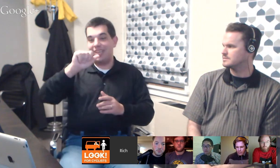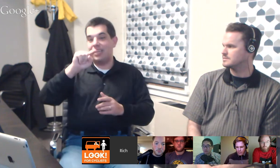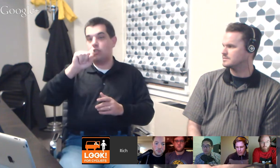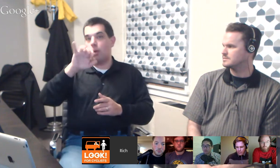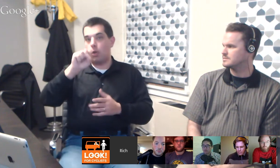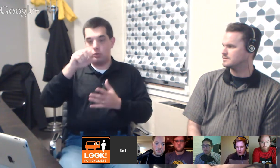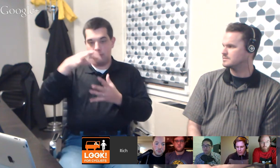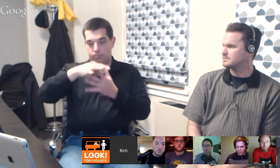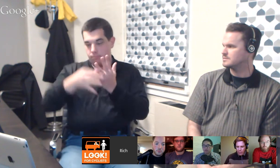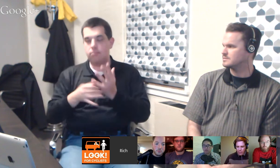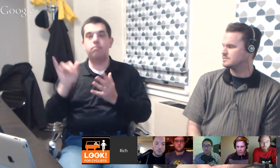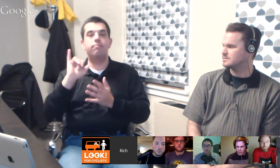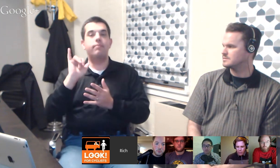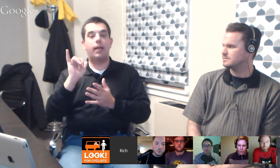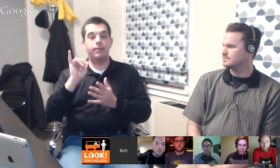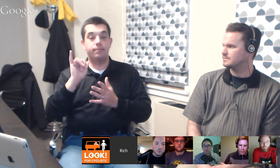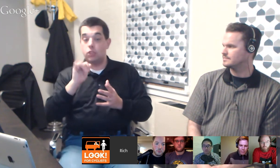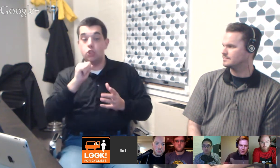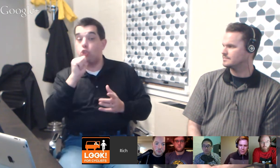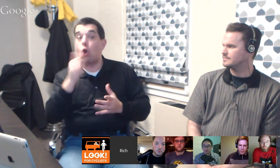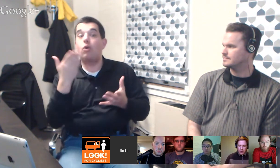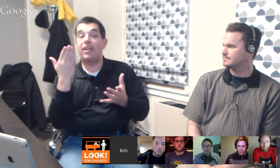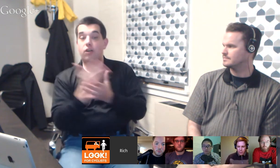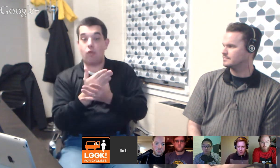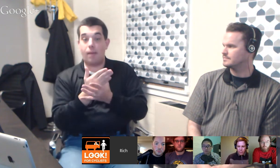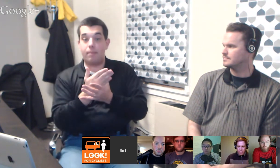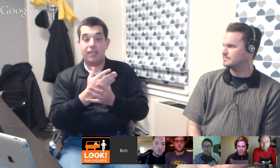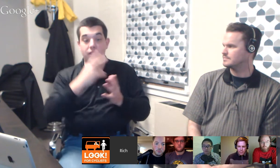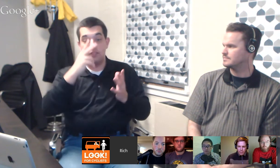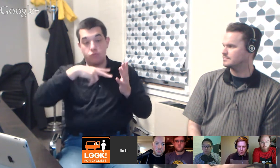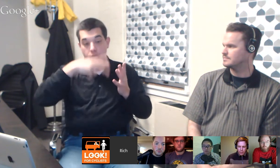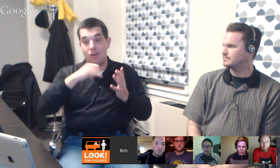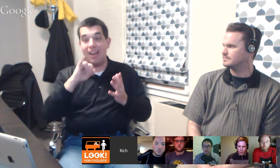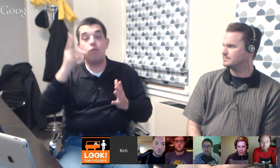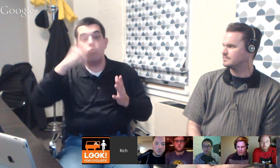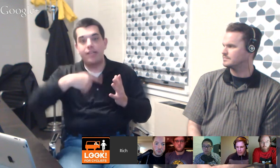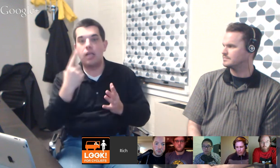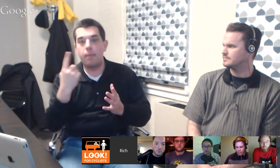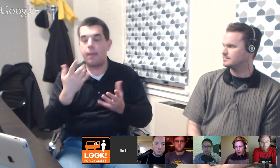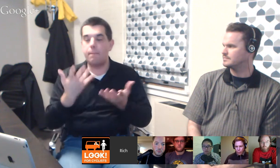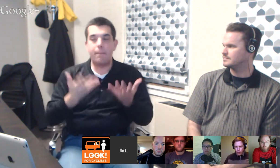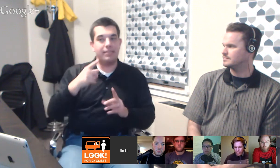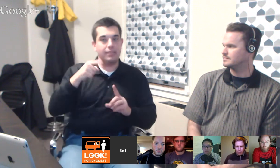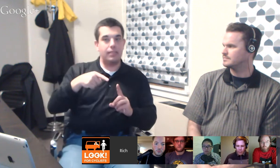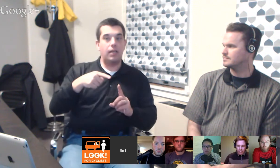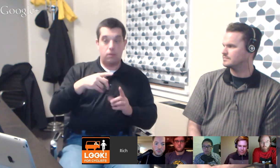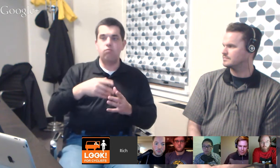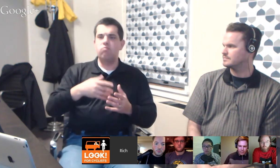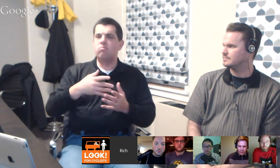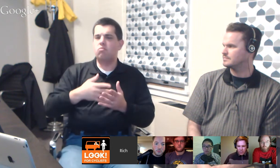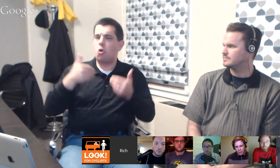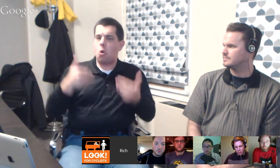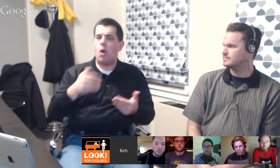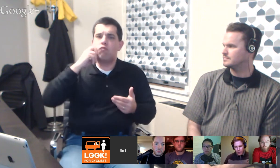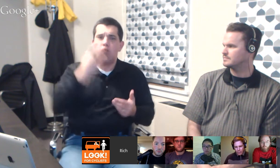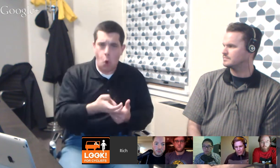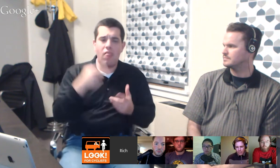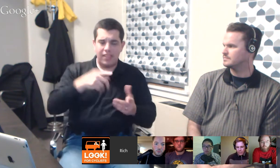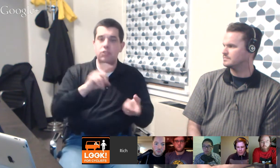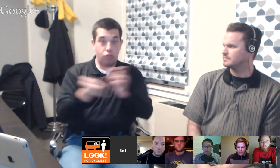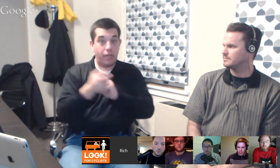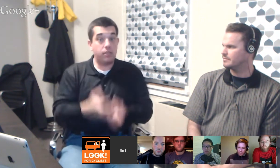have a property that says don't interrupt the screen reader if they're reading something. Or you might say, be rude and interrupt them because this change is